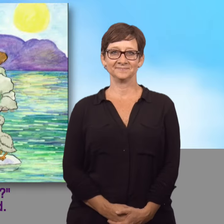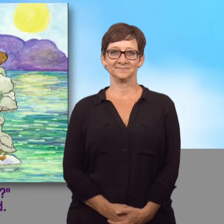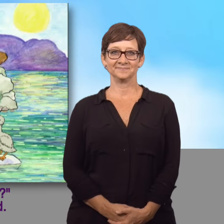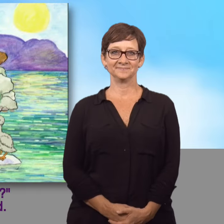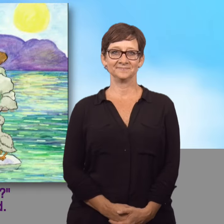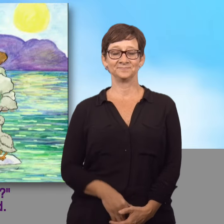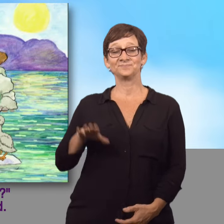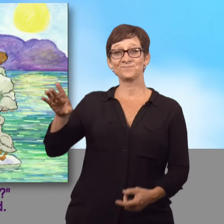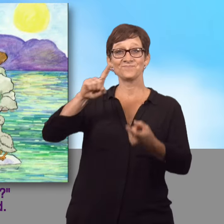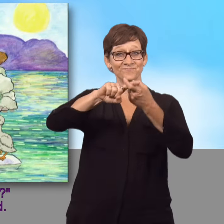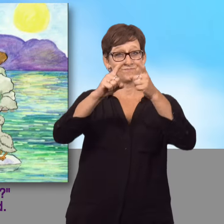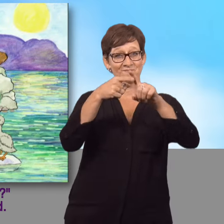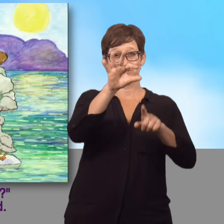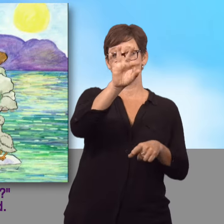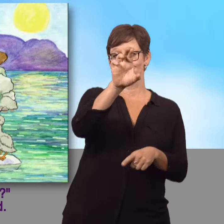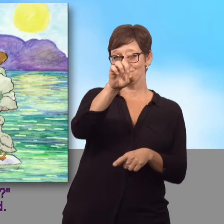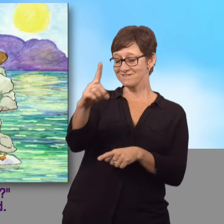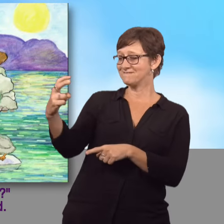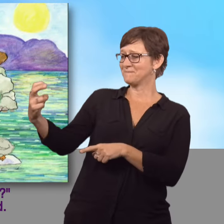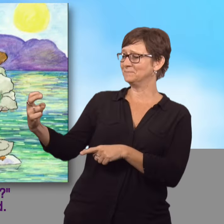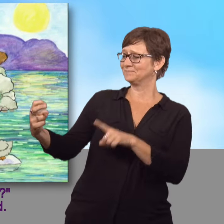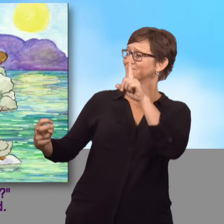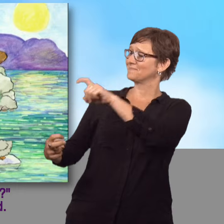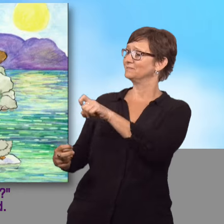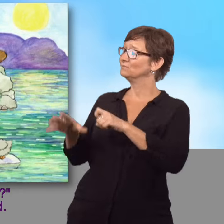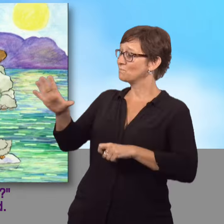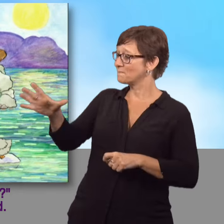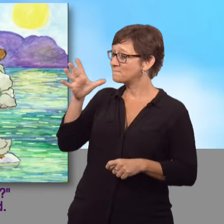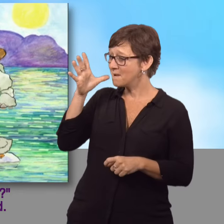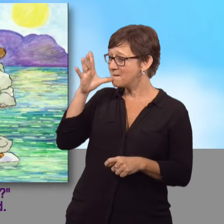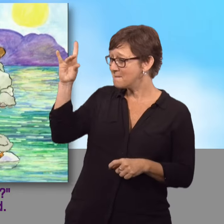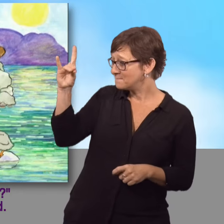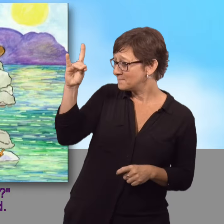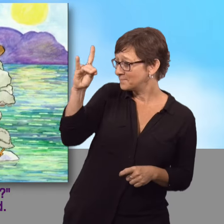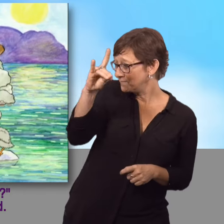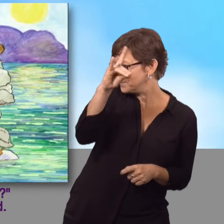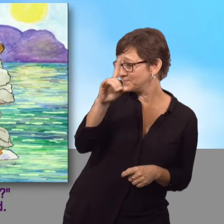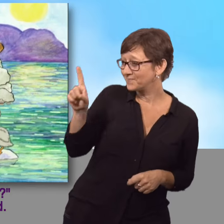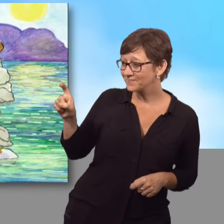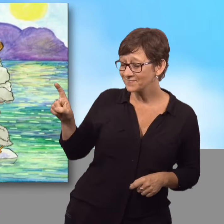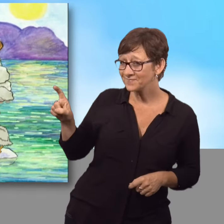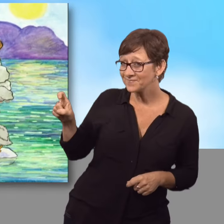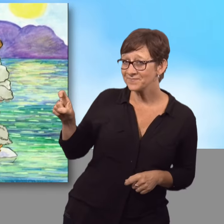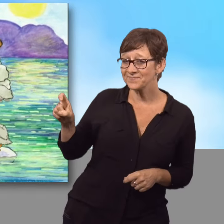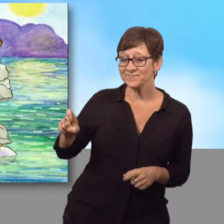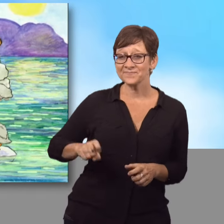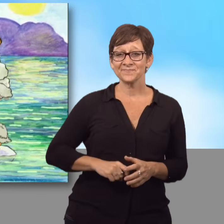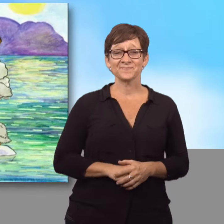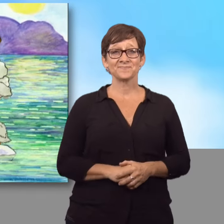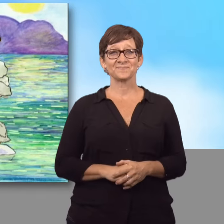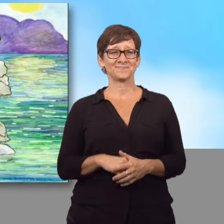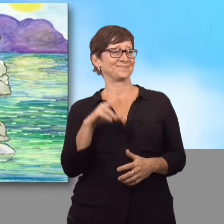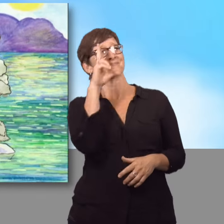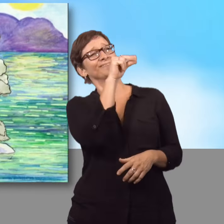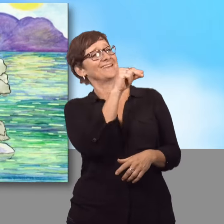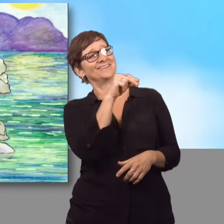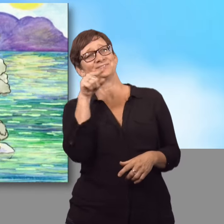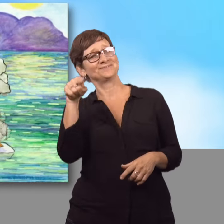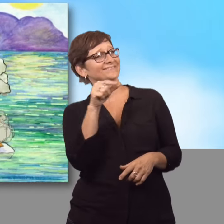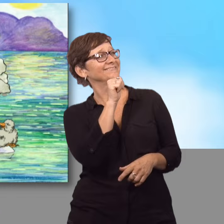Is your mama a llama? I asked my friend Fred. No, she is not, is what Freddy said.